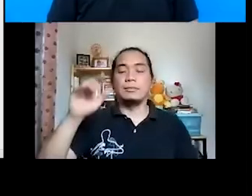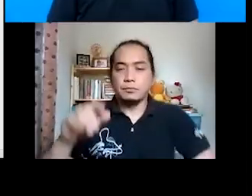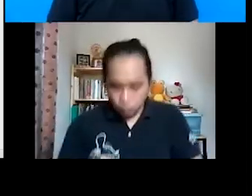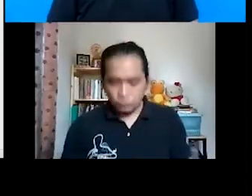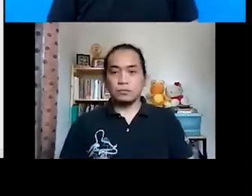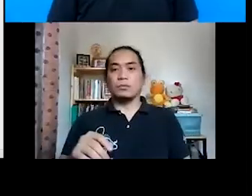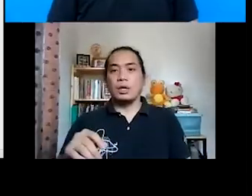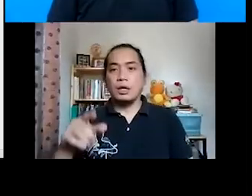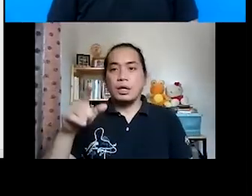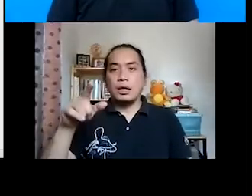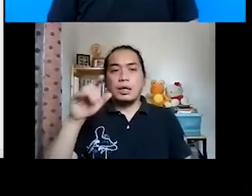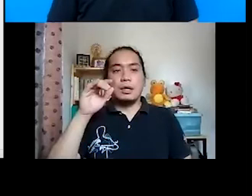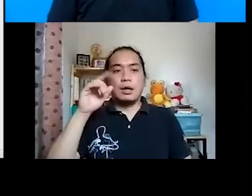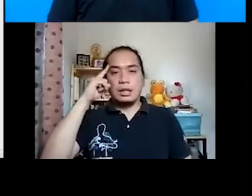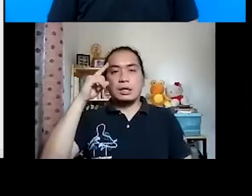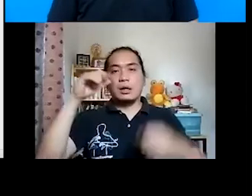Okay.